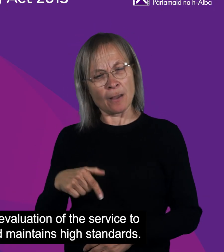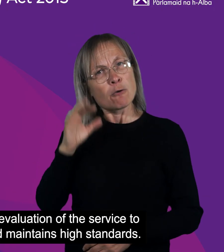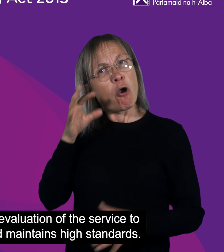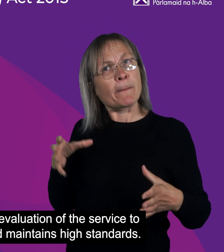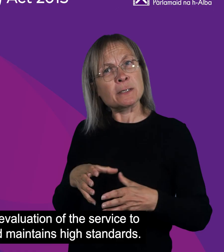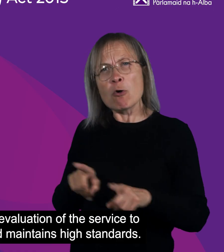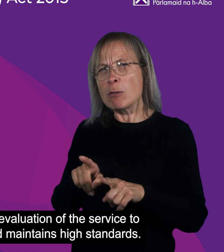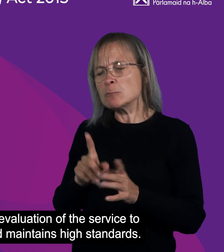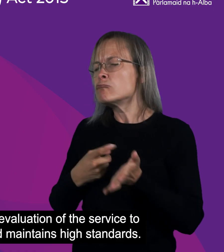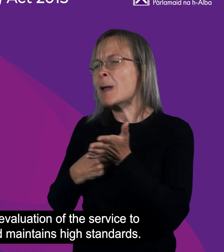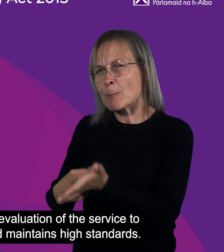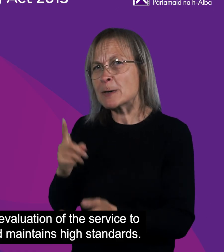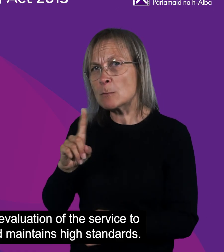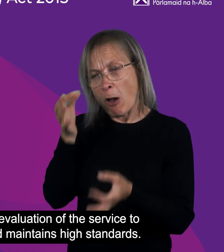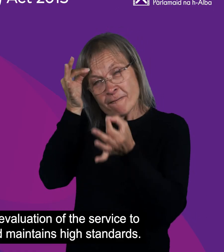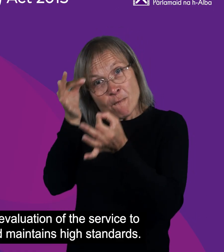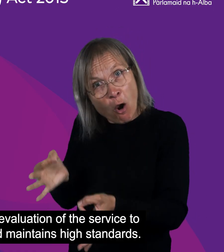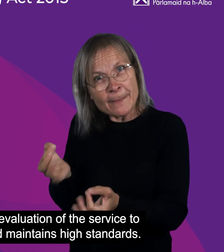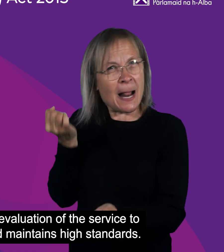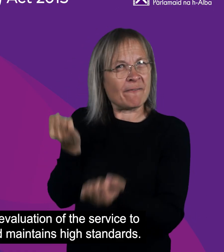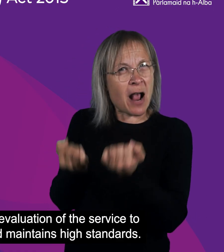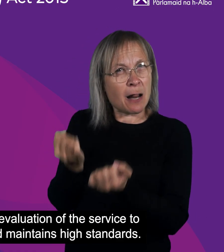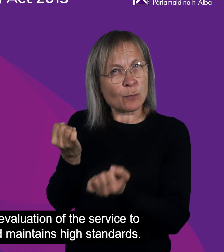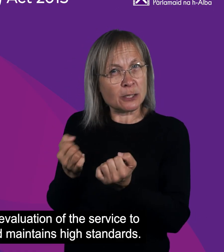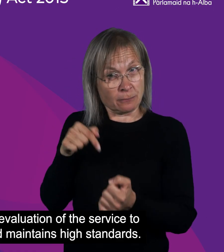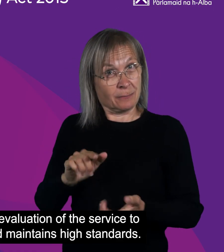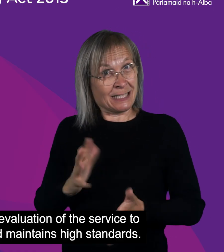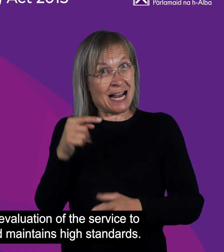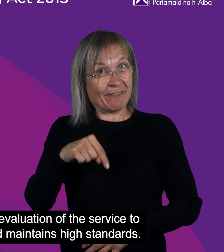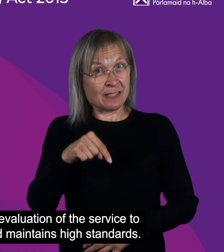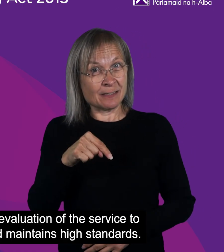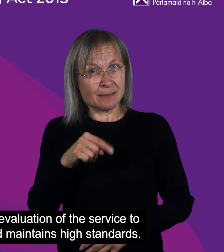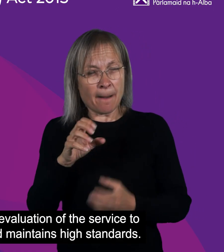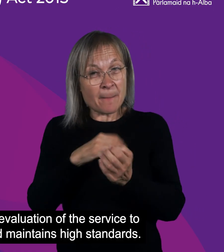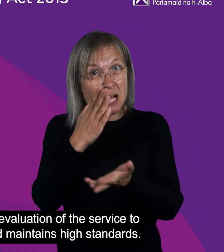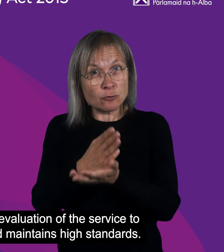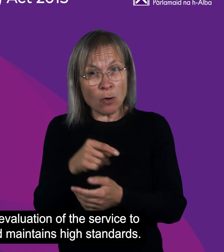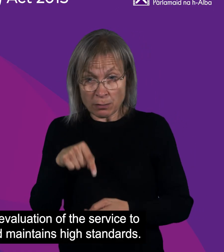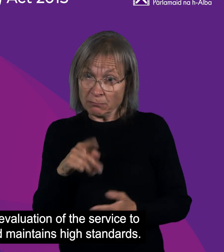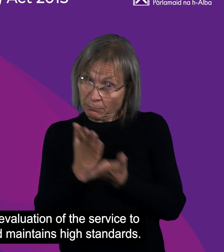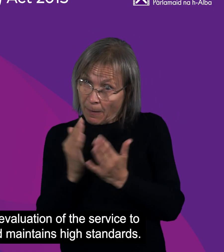It also recommended a formal evaluation of the service to ensure it meets user needs and maintains high